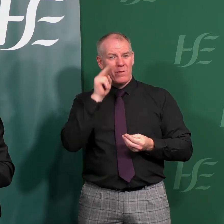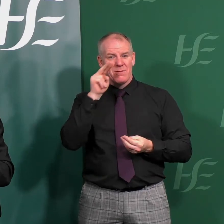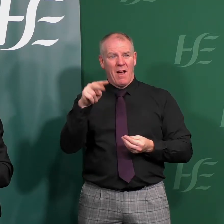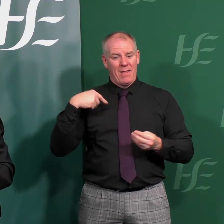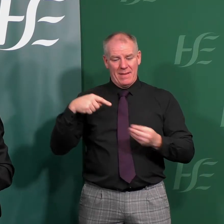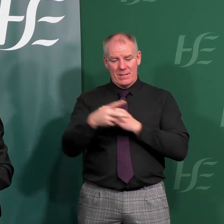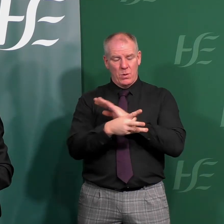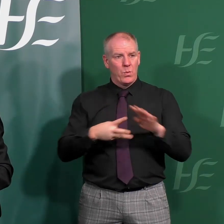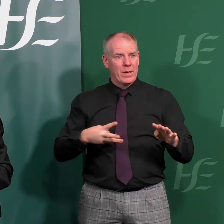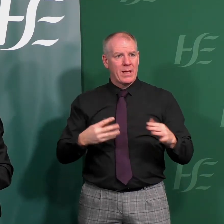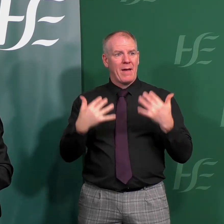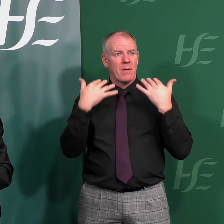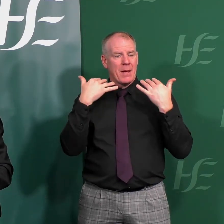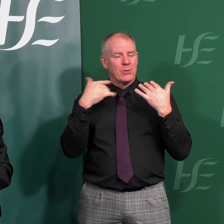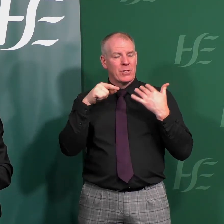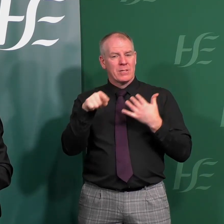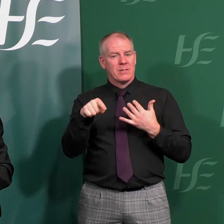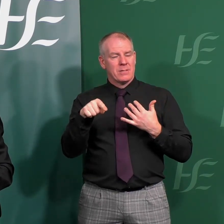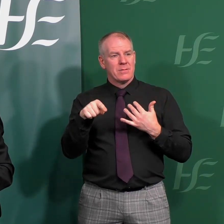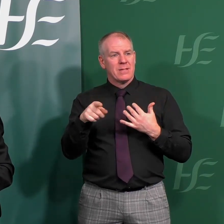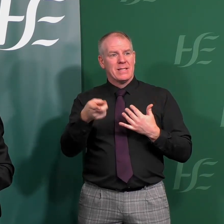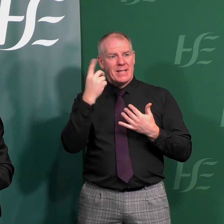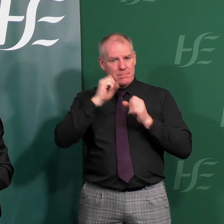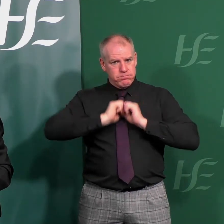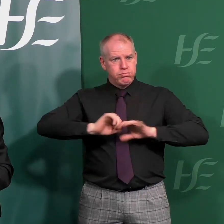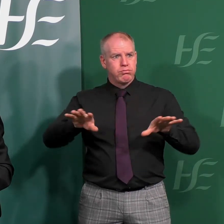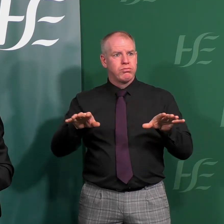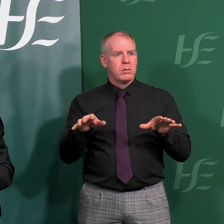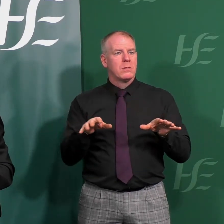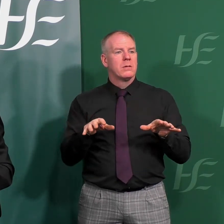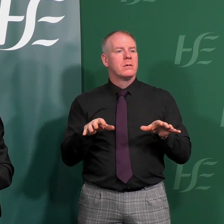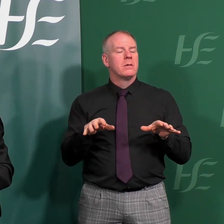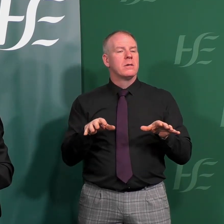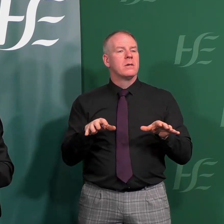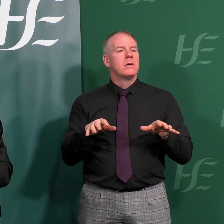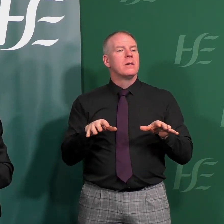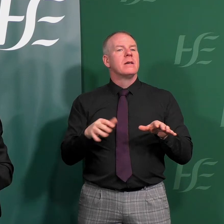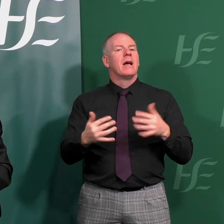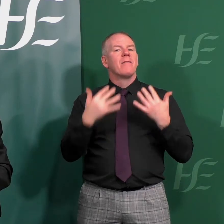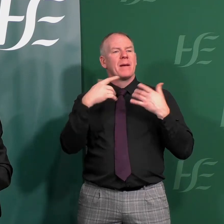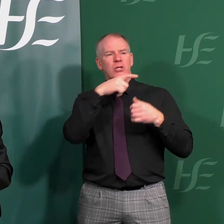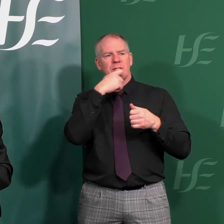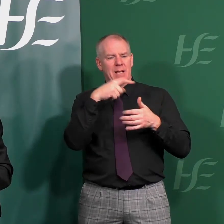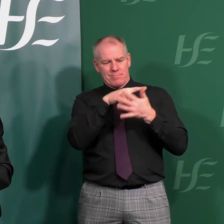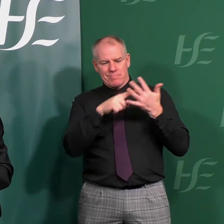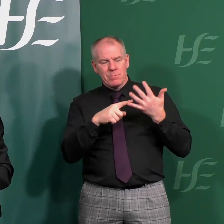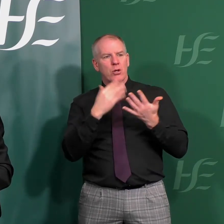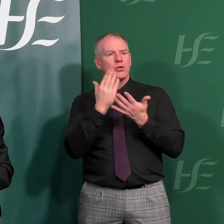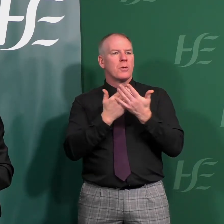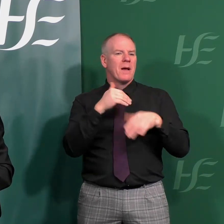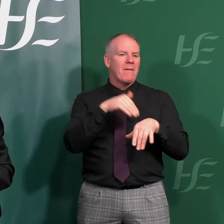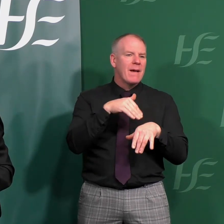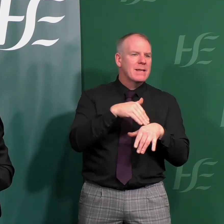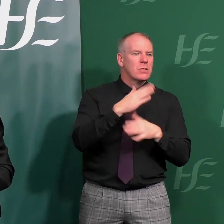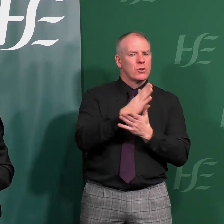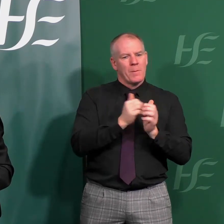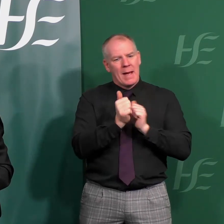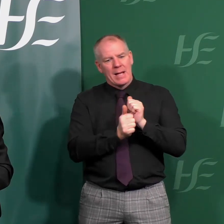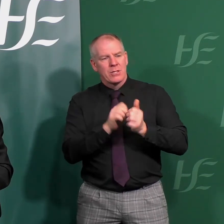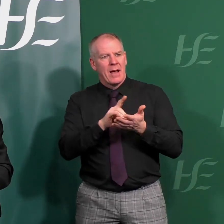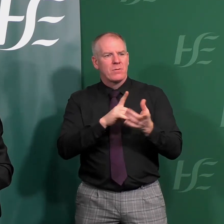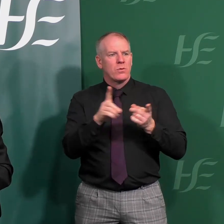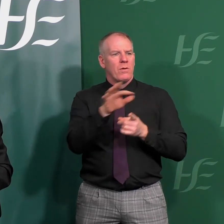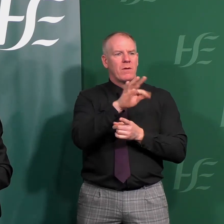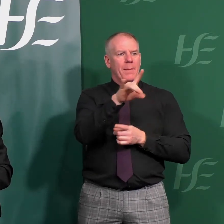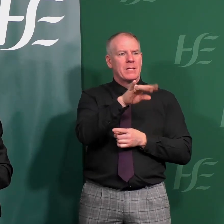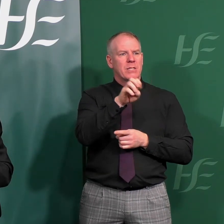this week in collaboration with some of my key executive colleagues. And that was setting out basically the impacts and some of the actions that we have to take and some